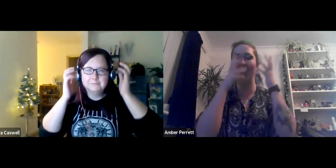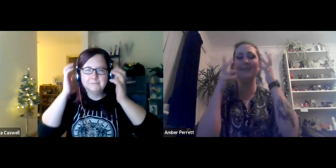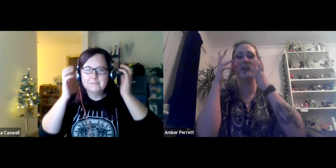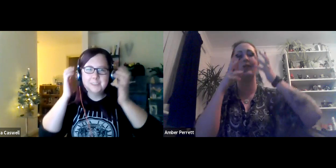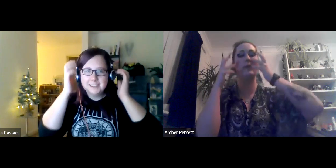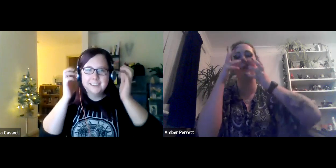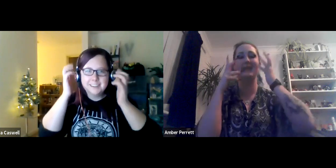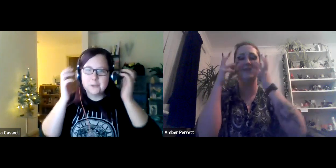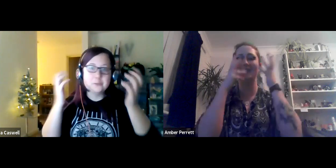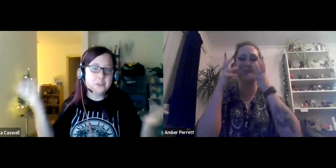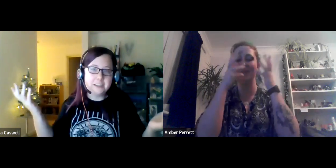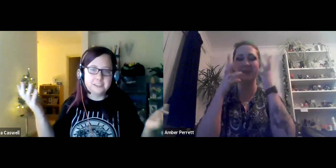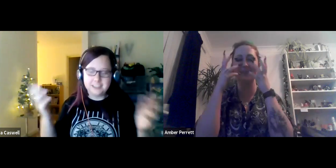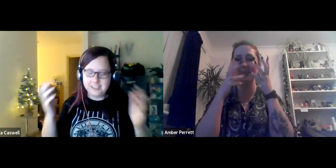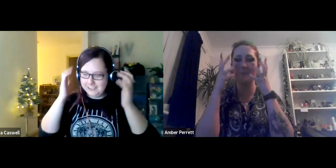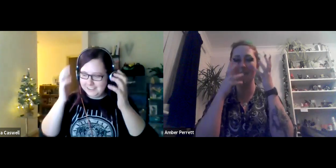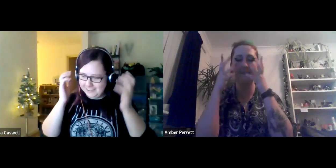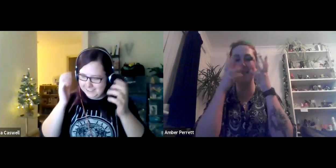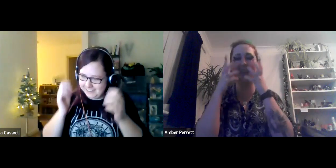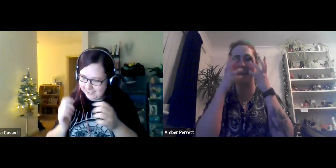Hands everywhere. Or tragedy. Yeah.